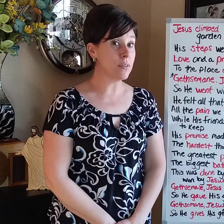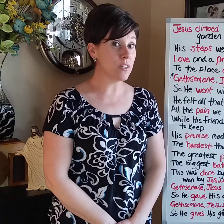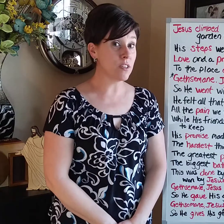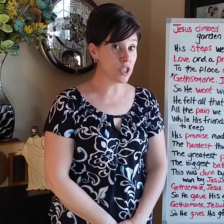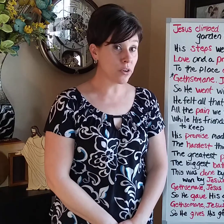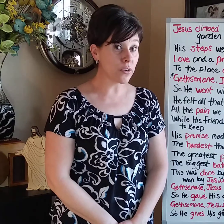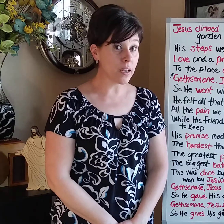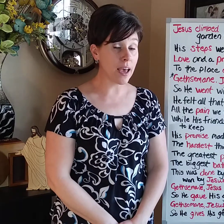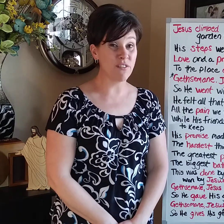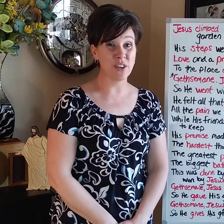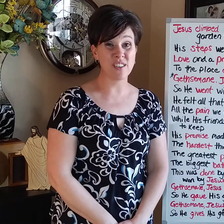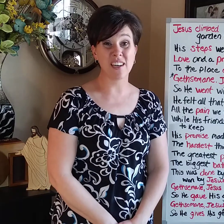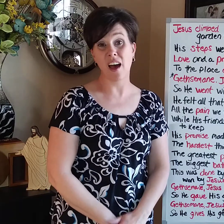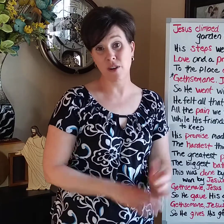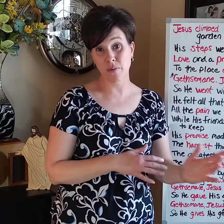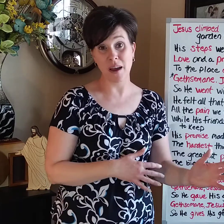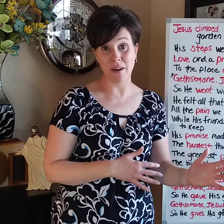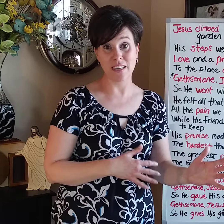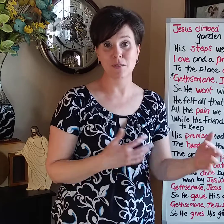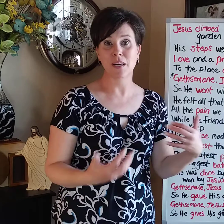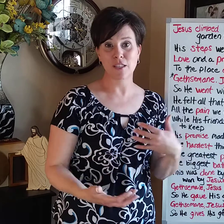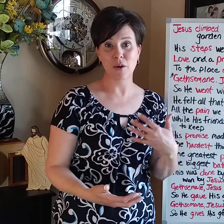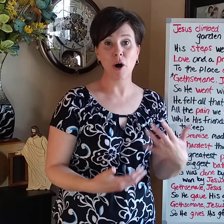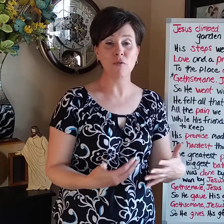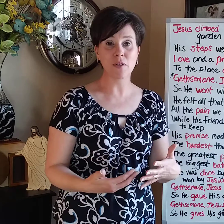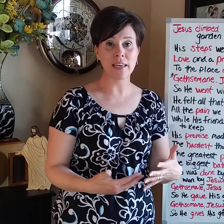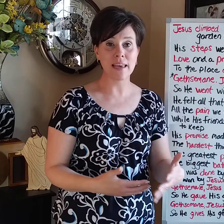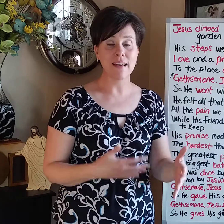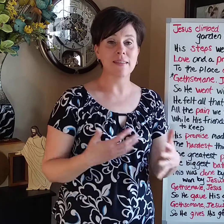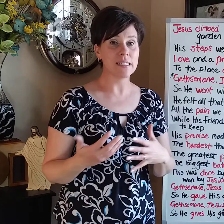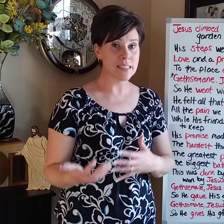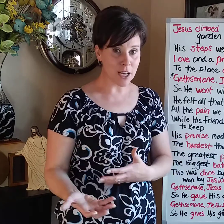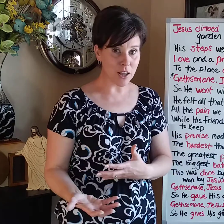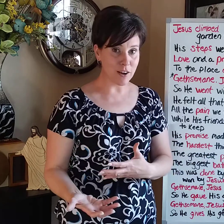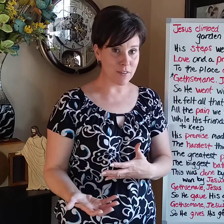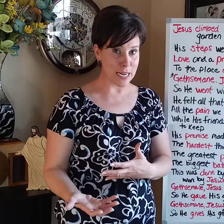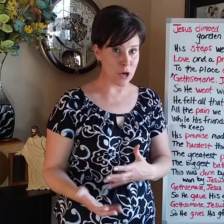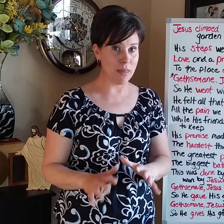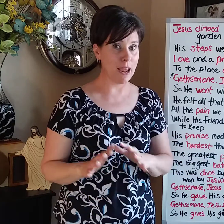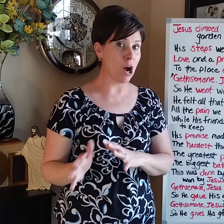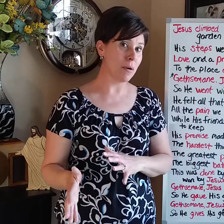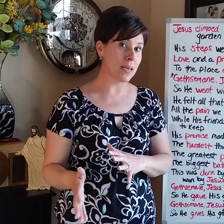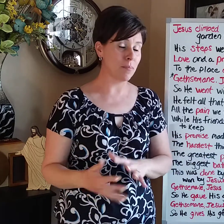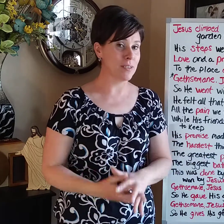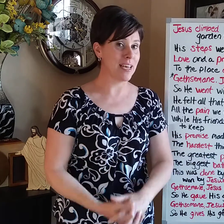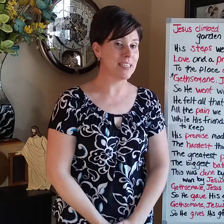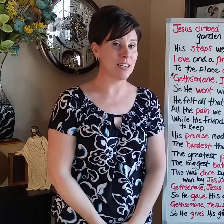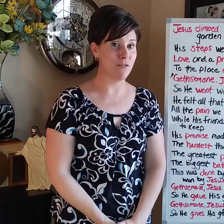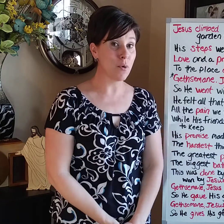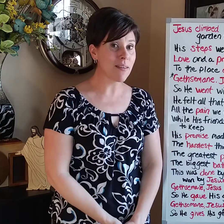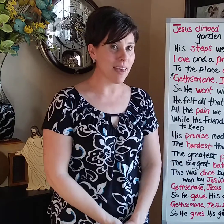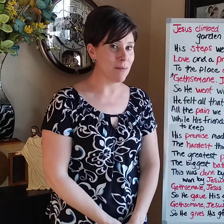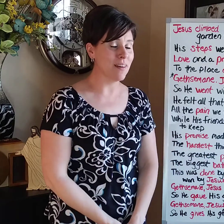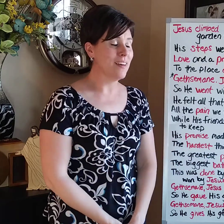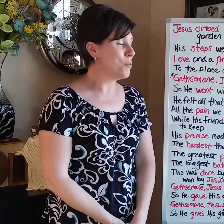of the children have learned in other primaries. So hopefully the sing-along video that I already presented for them